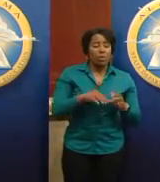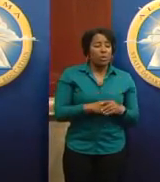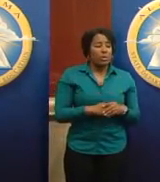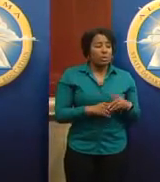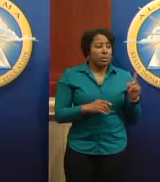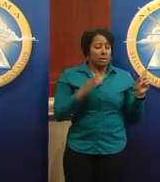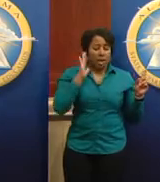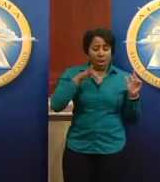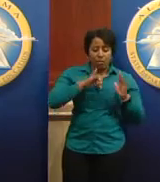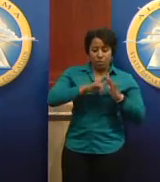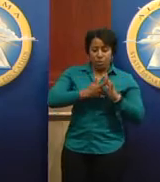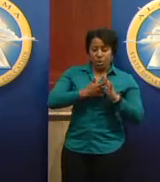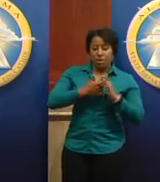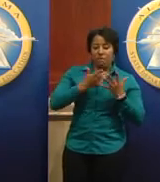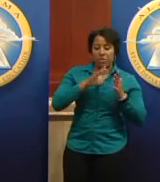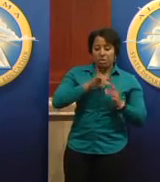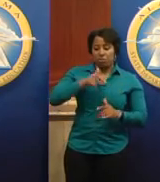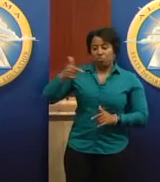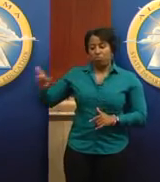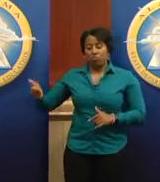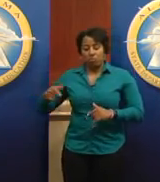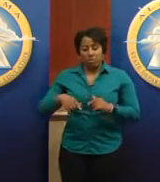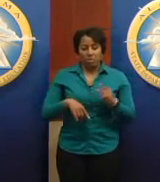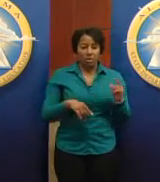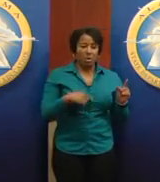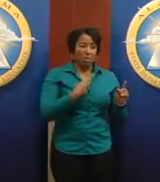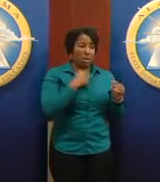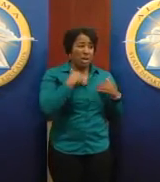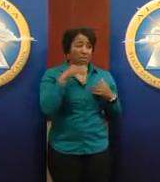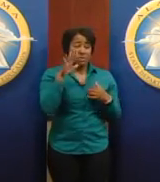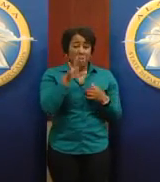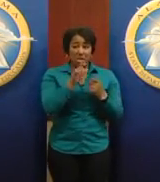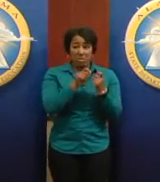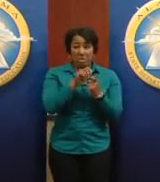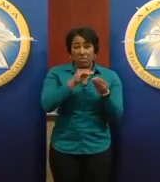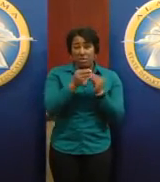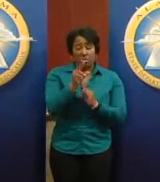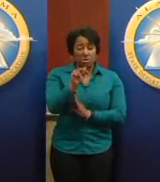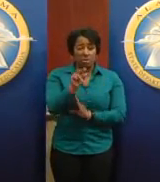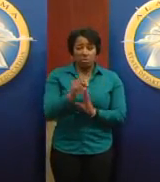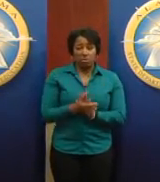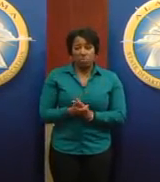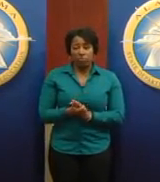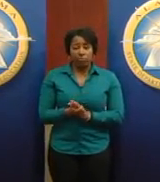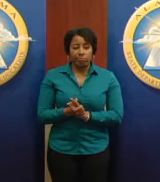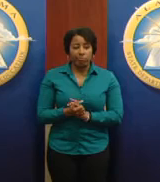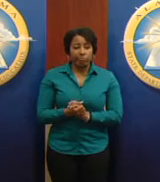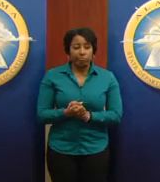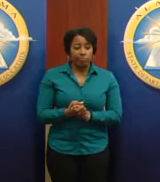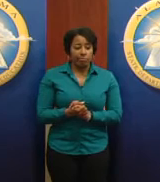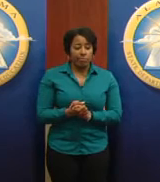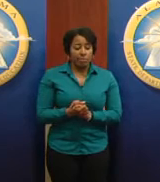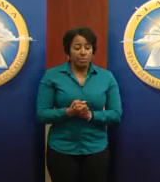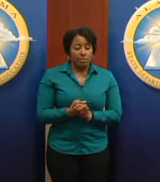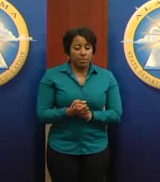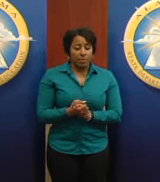I'll start that and then I'll pass to Dr. Harris. We don't have a specific number, no. Now, again, we